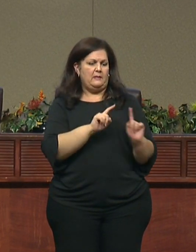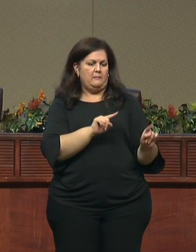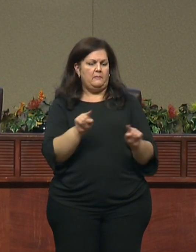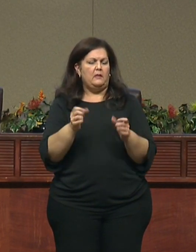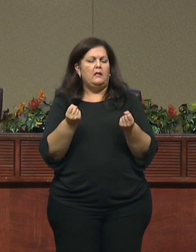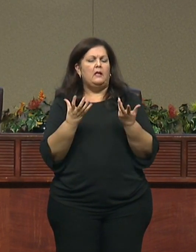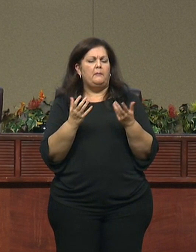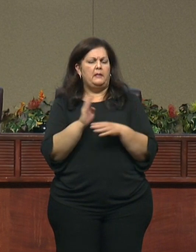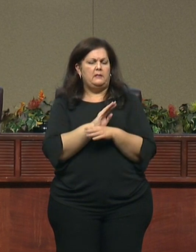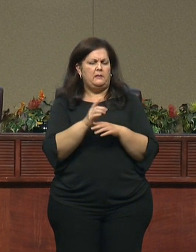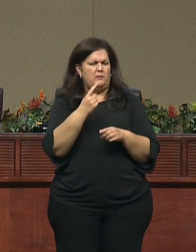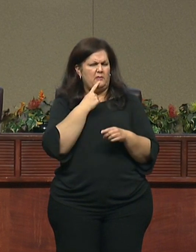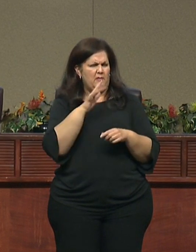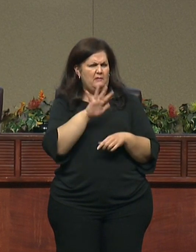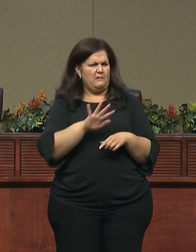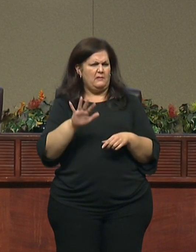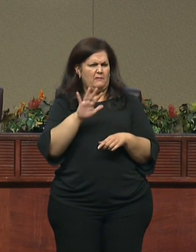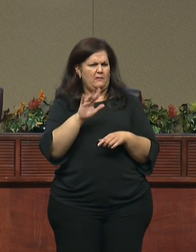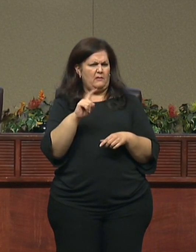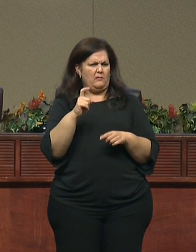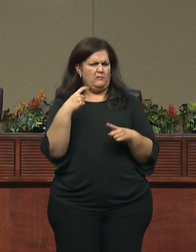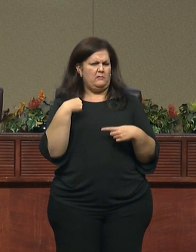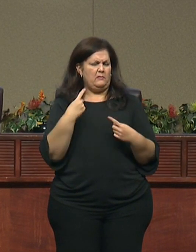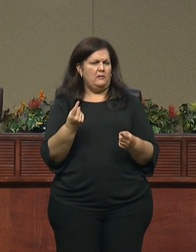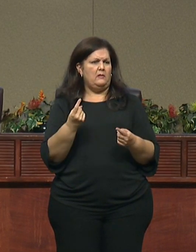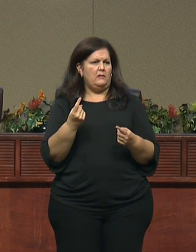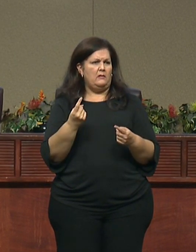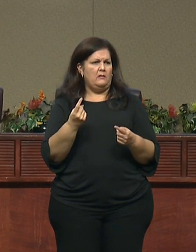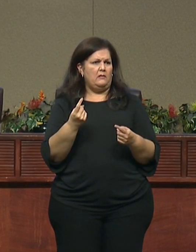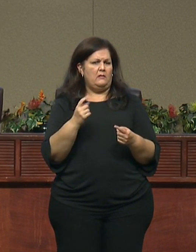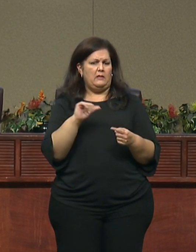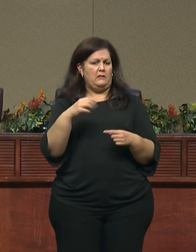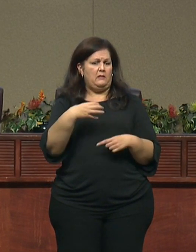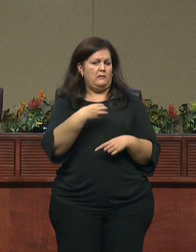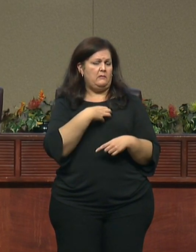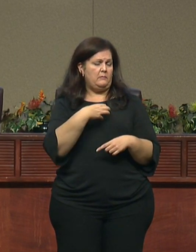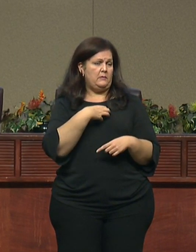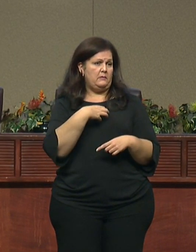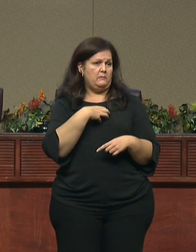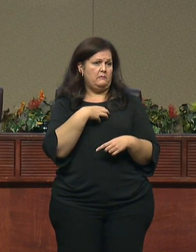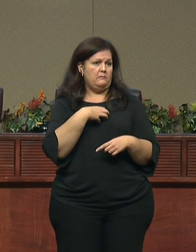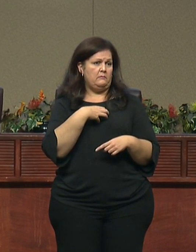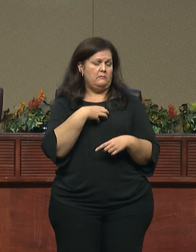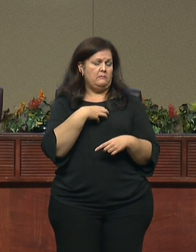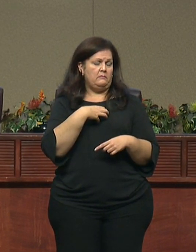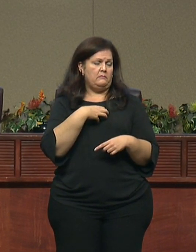businesses, I think it was several hundred, I guess, visited so far, and if there have been any kind of complaints, and